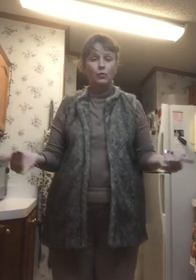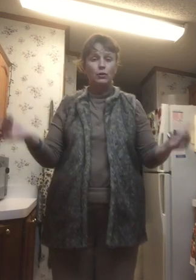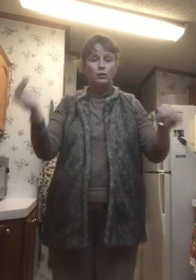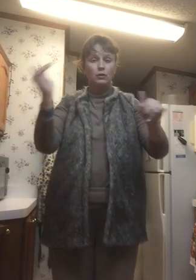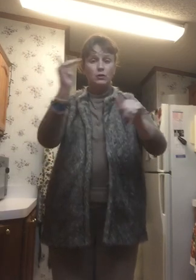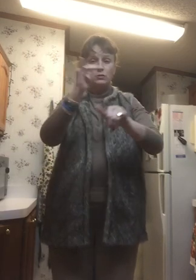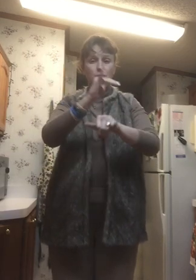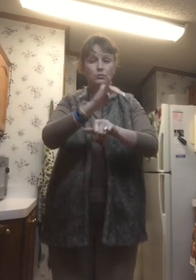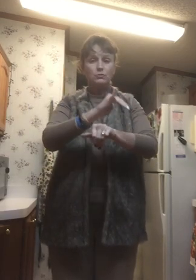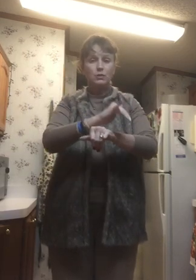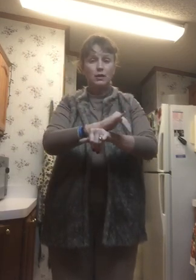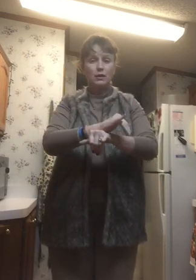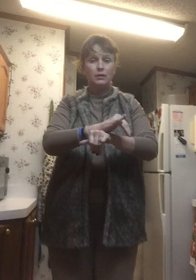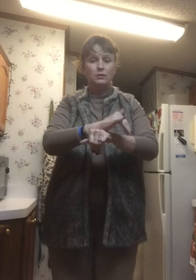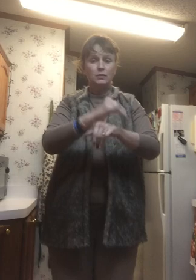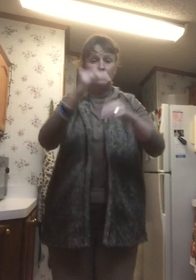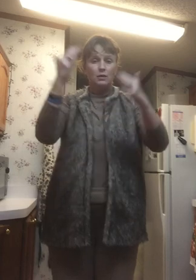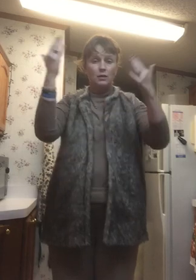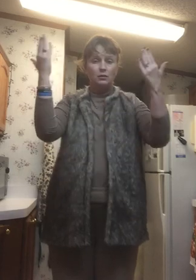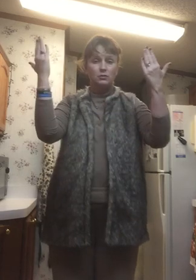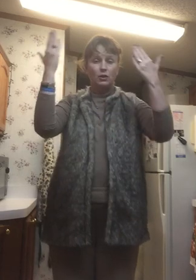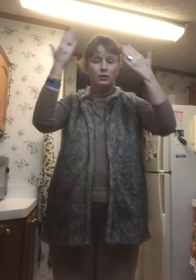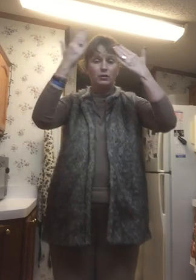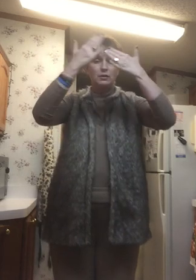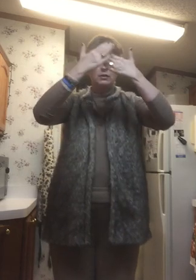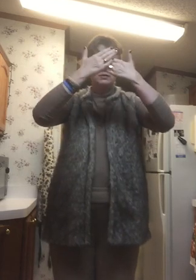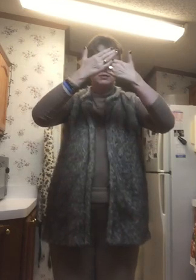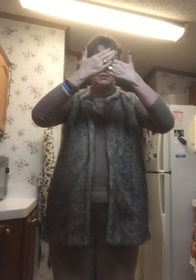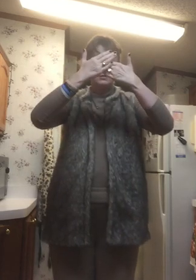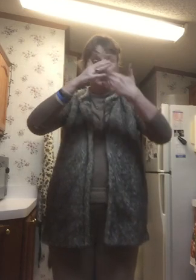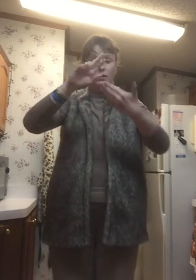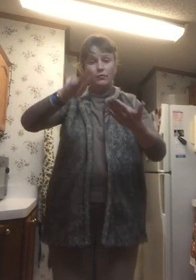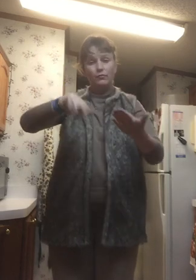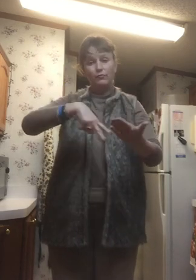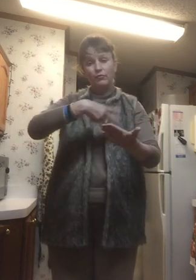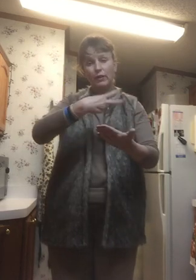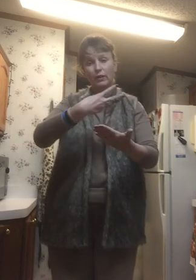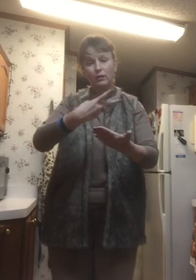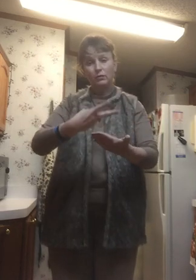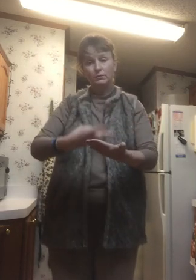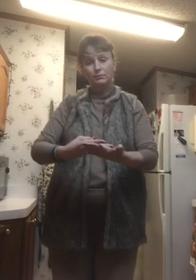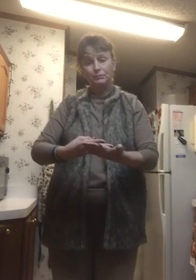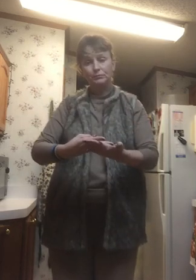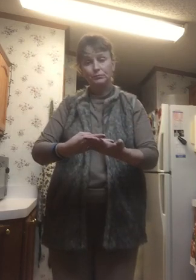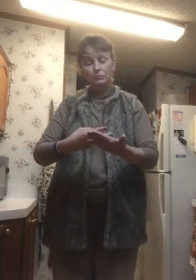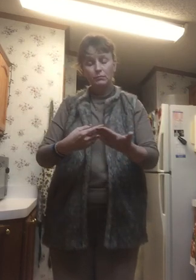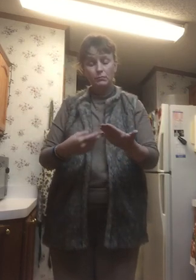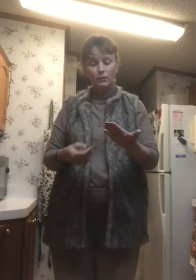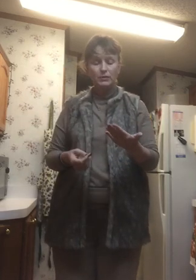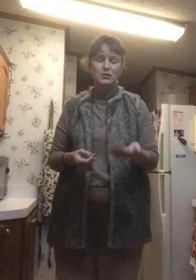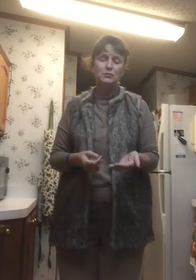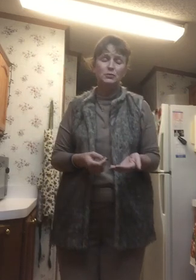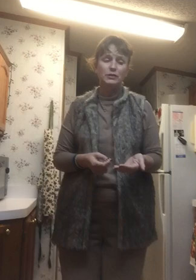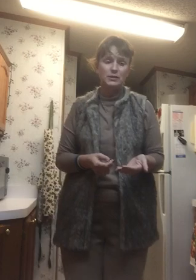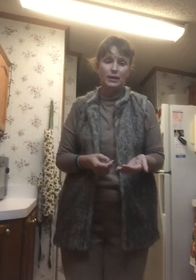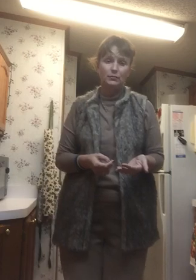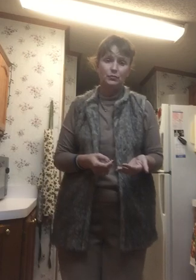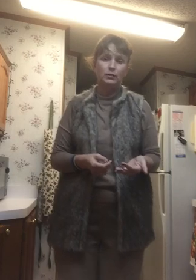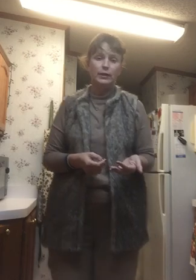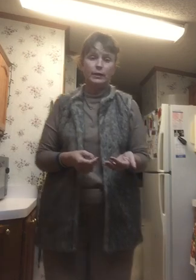For tonight, darkness fell. This is really the sign for lay